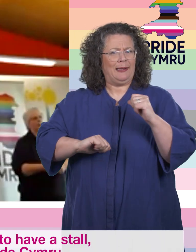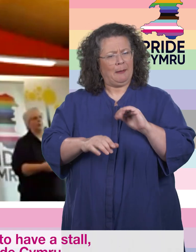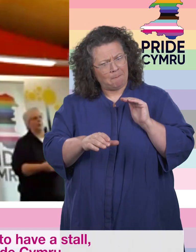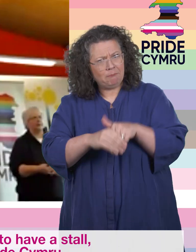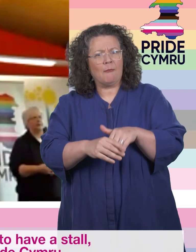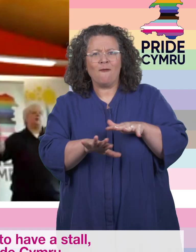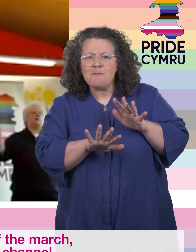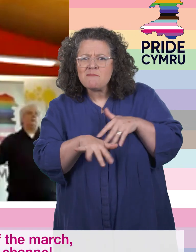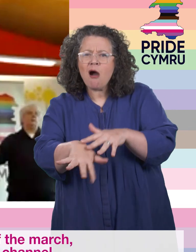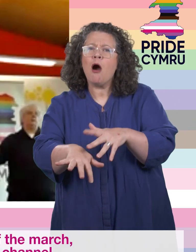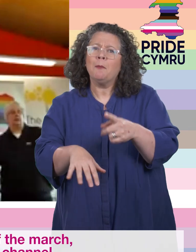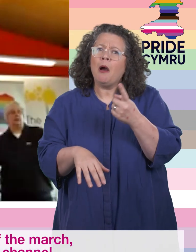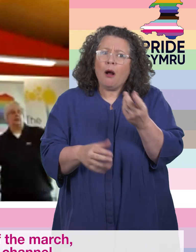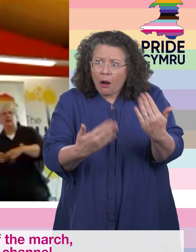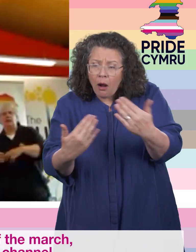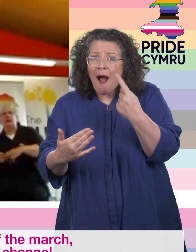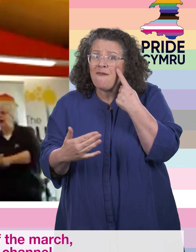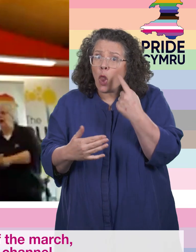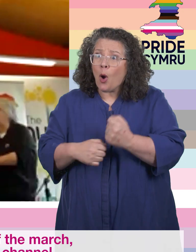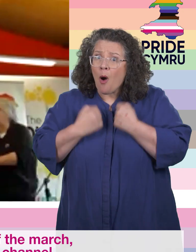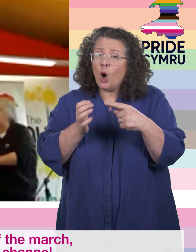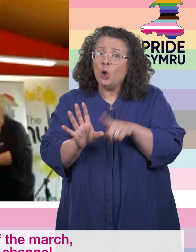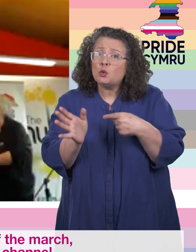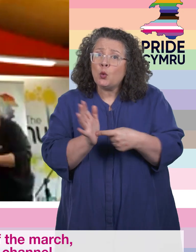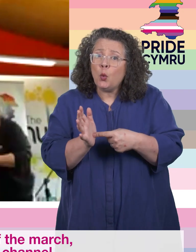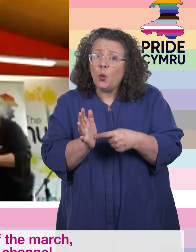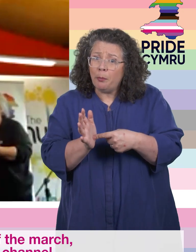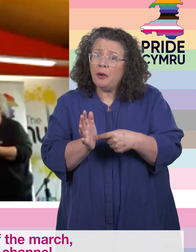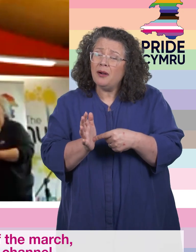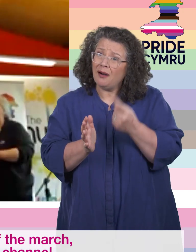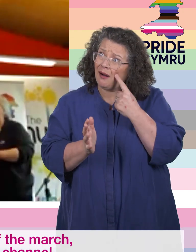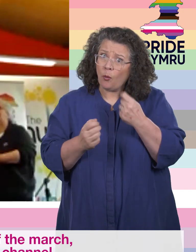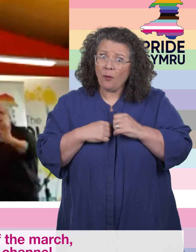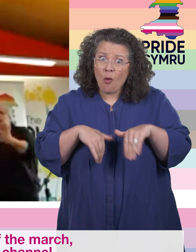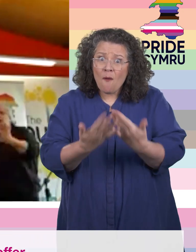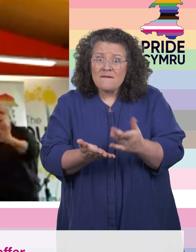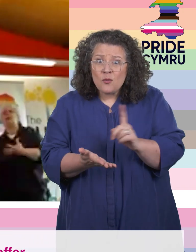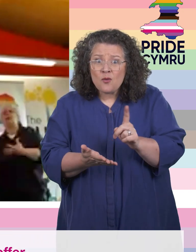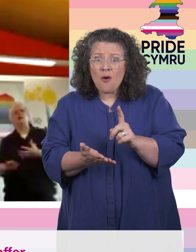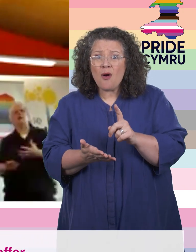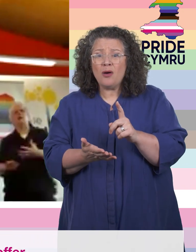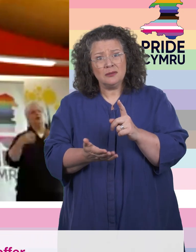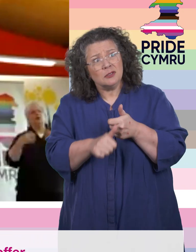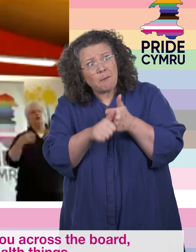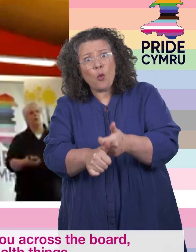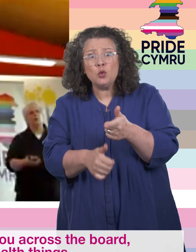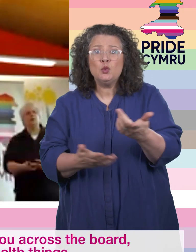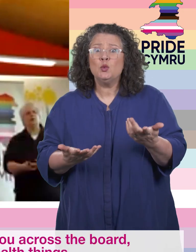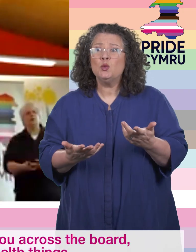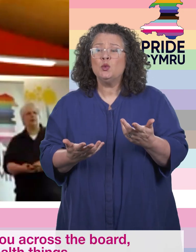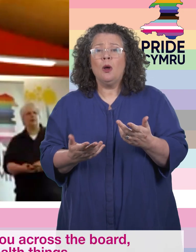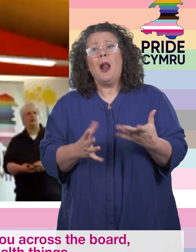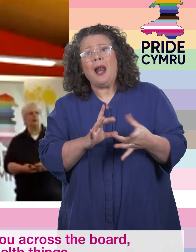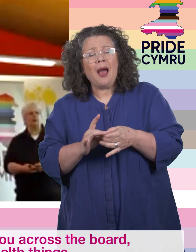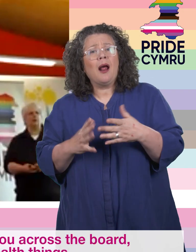simply to promote Pride Cymru and say, come to party with us, but look at our YouTube channel, look what we can offer, look what